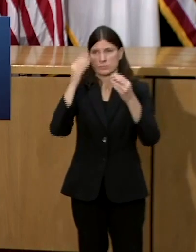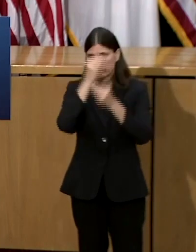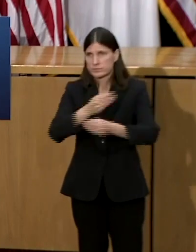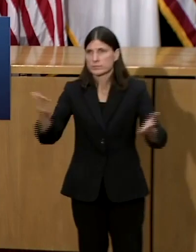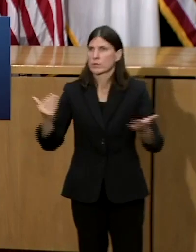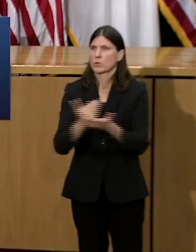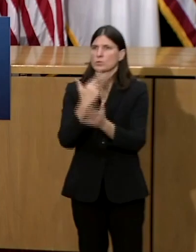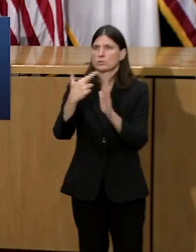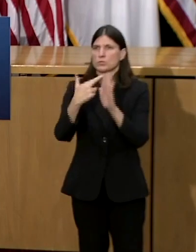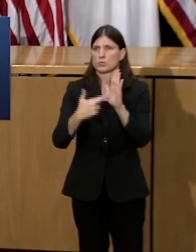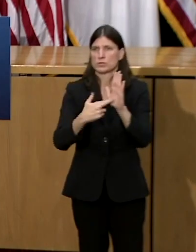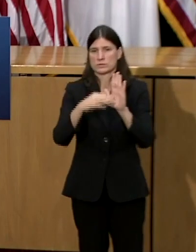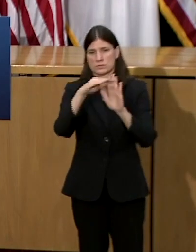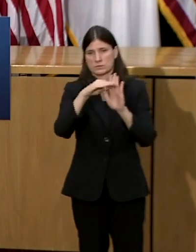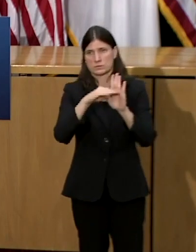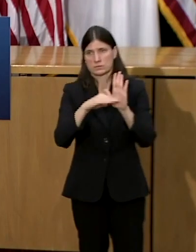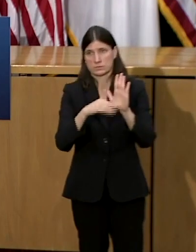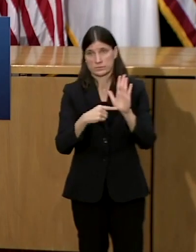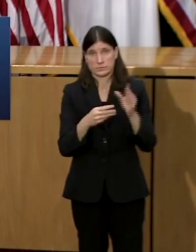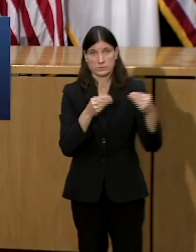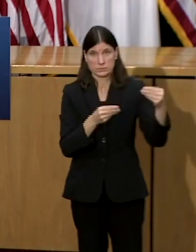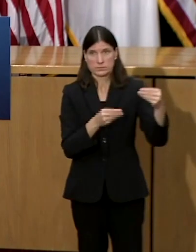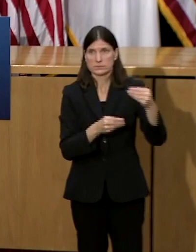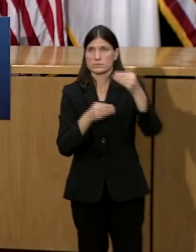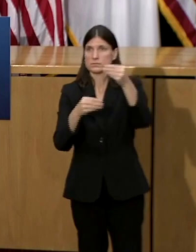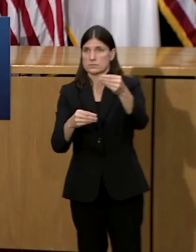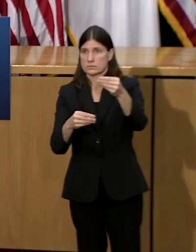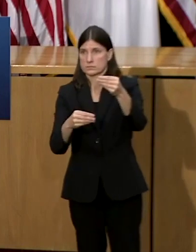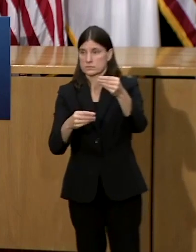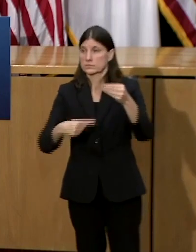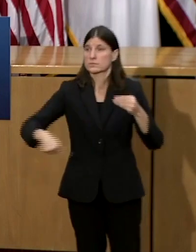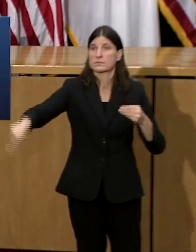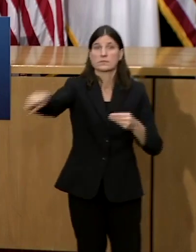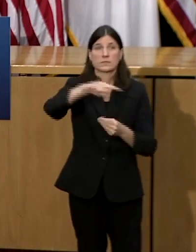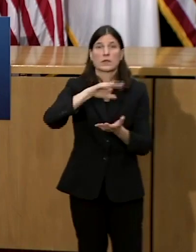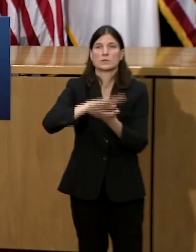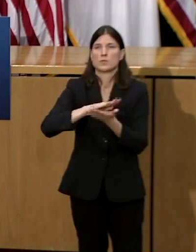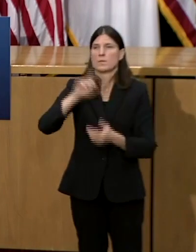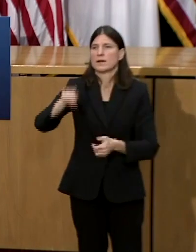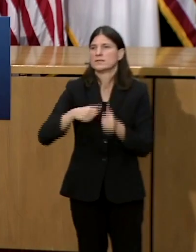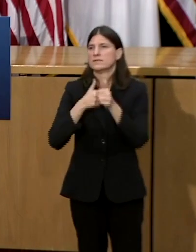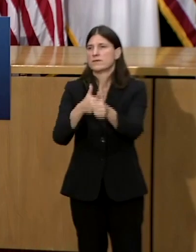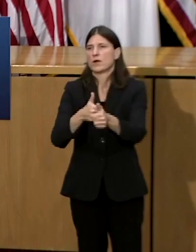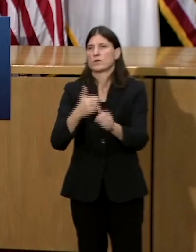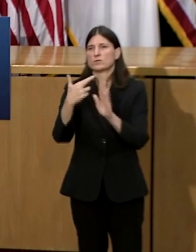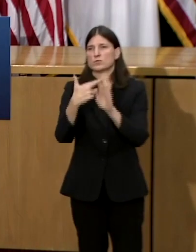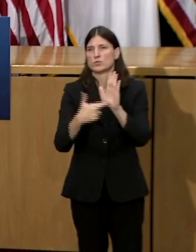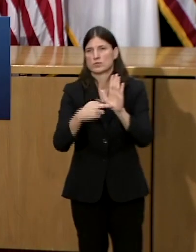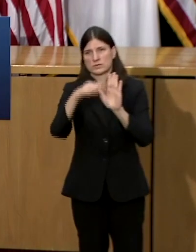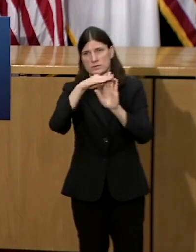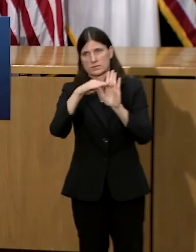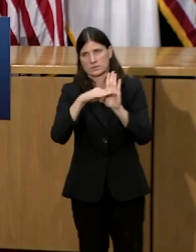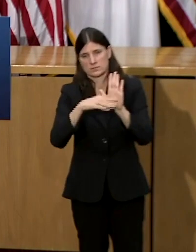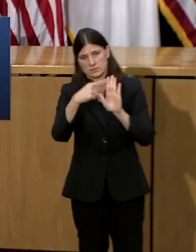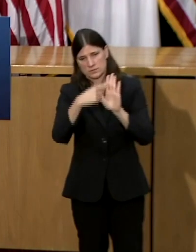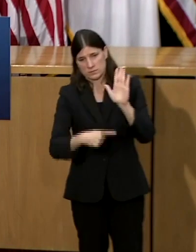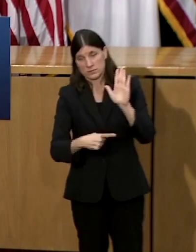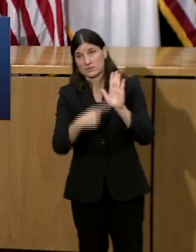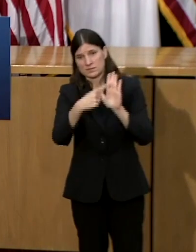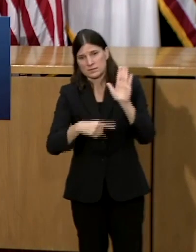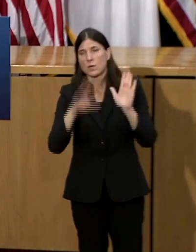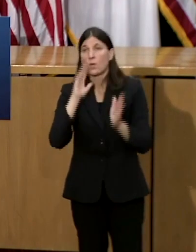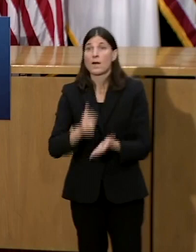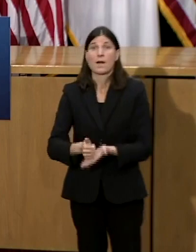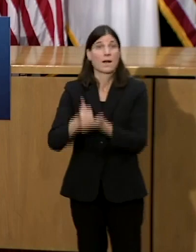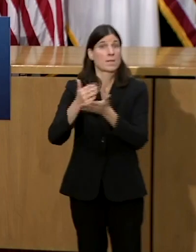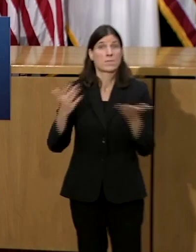districts. With these measures in place and evidence that schools can operate safely for in-person learning, we need to continue to work hard to get as